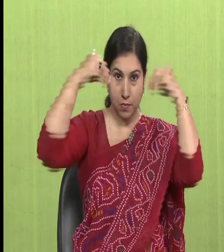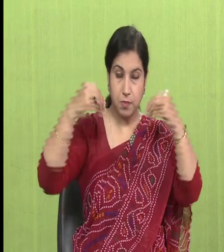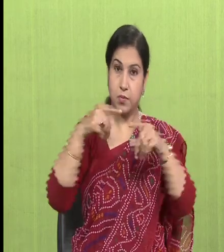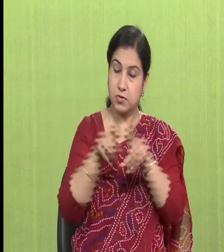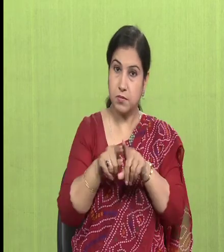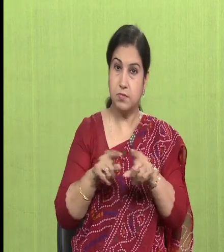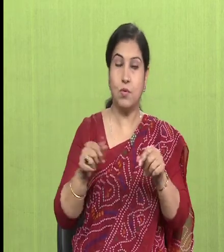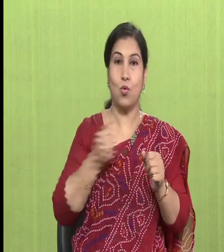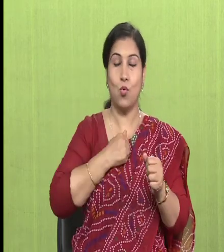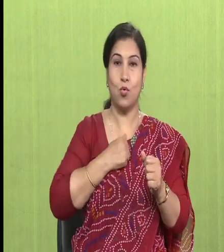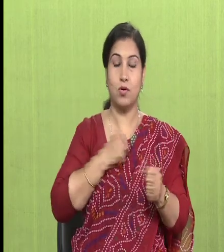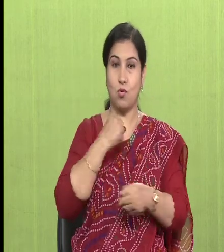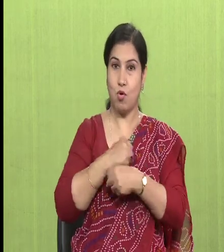politics, etc.